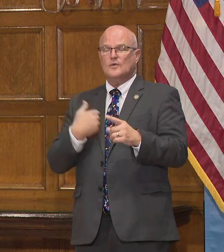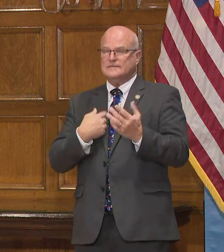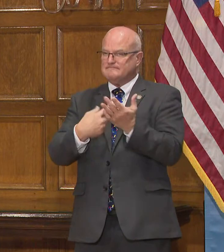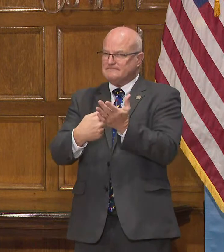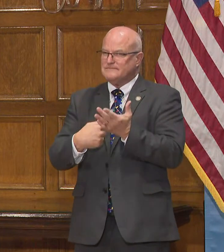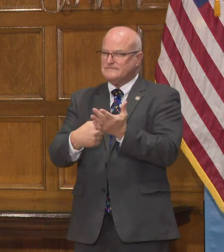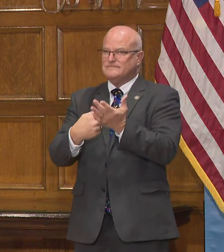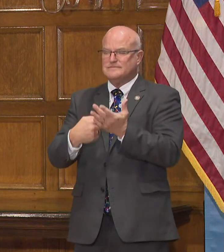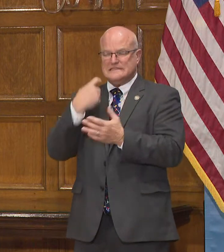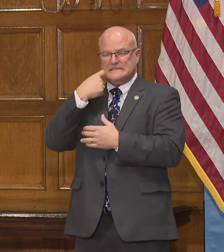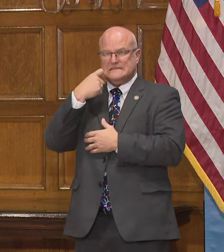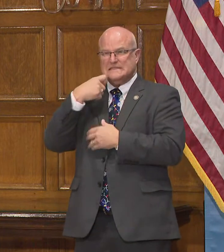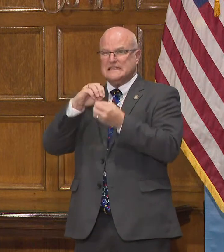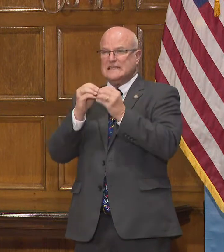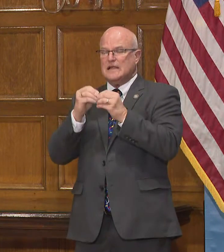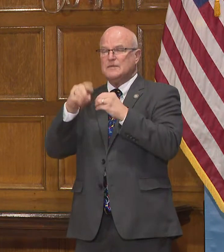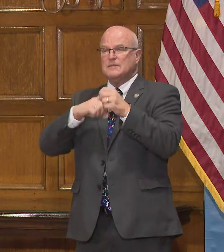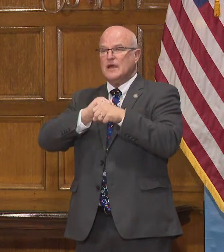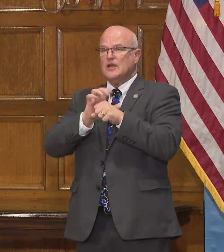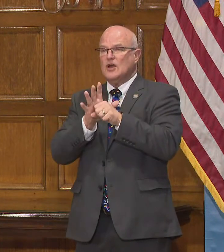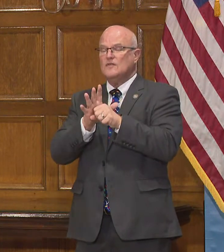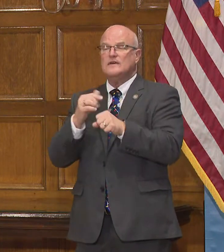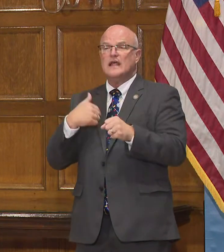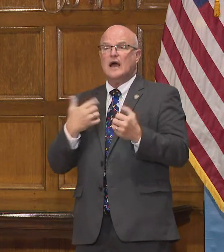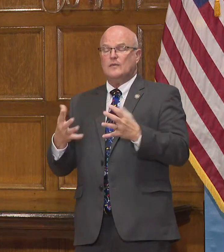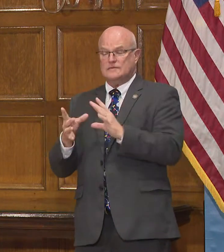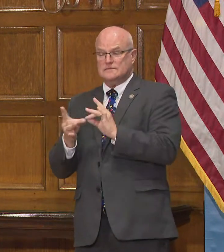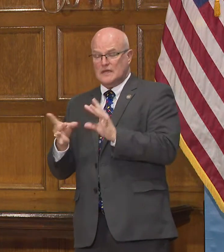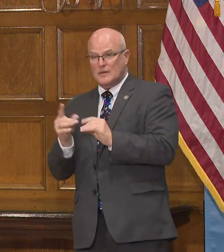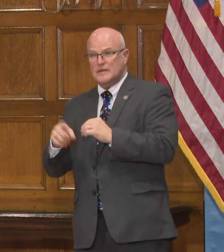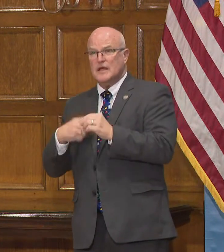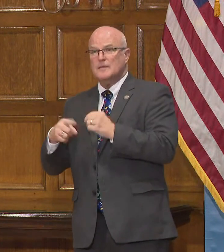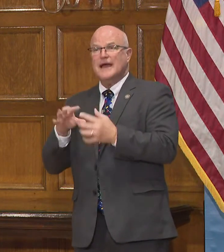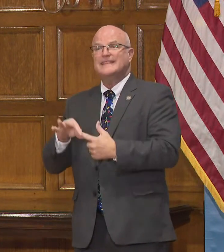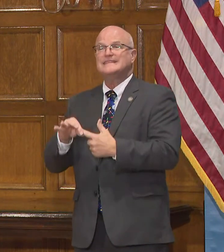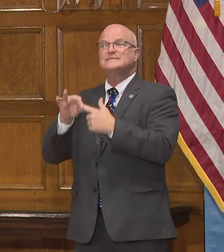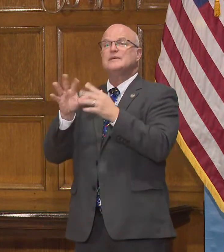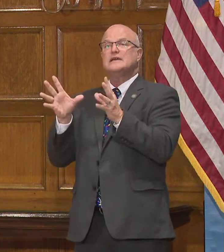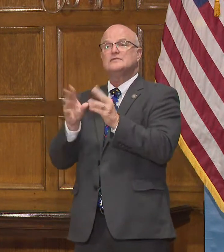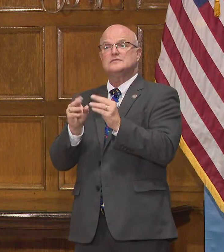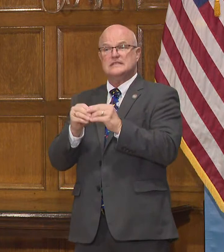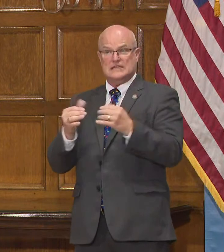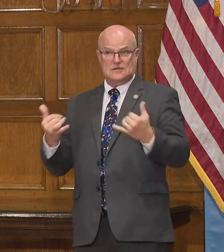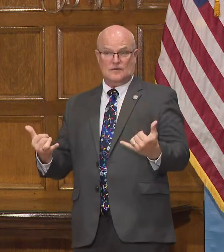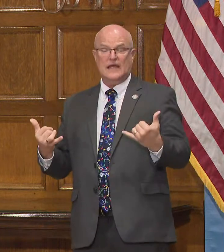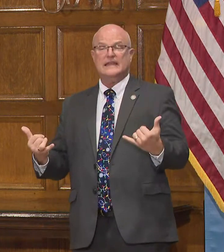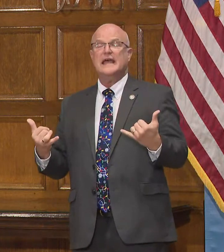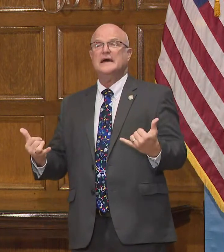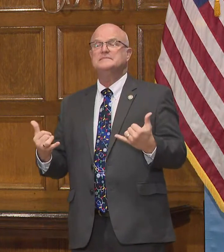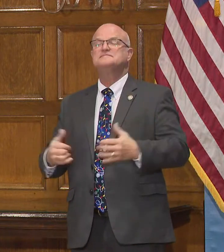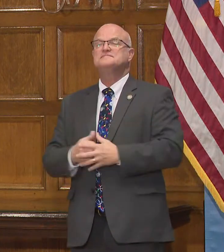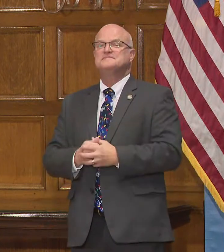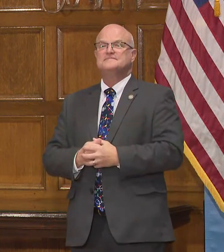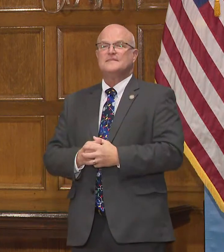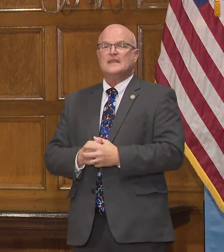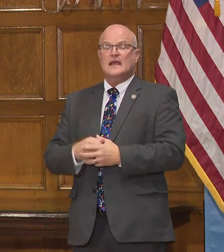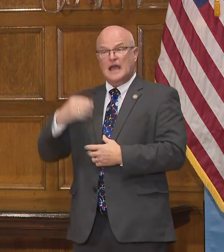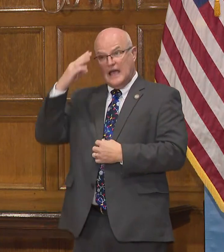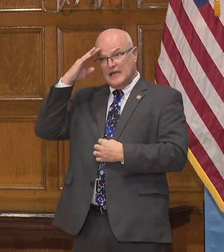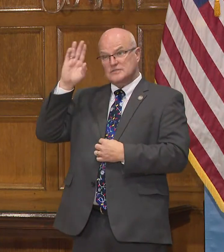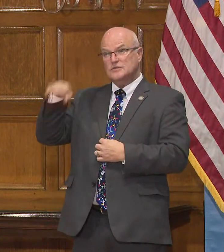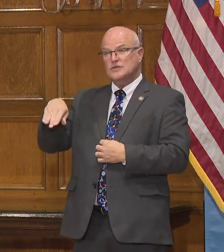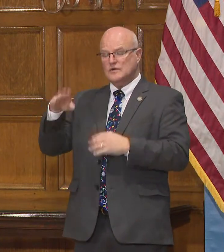latest numbers on COVID, I did want to make some comments on the special session that is ongoing. As you